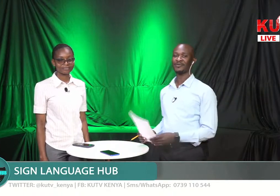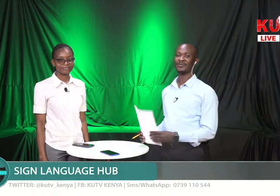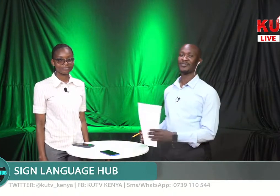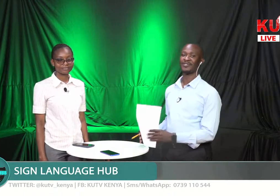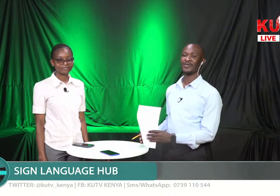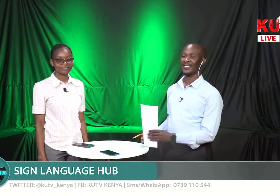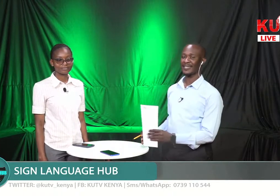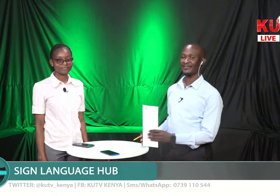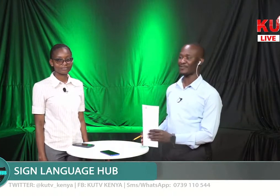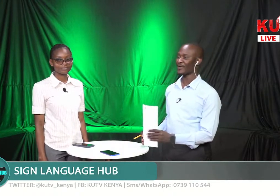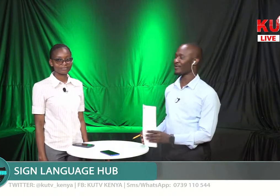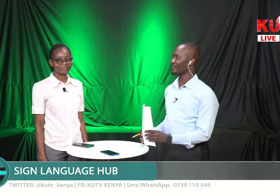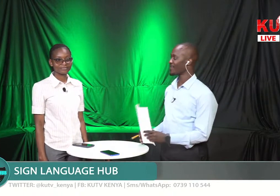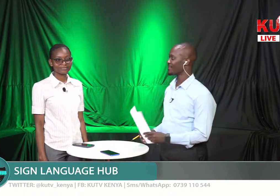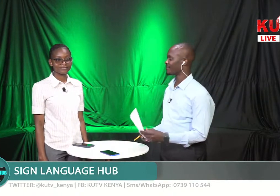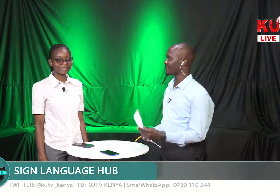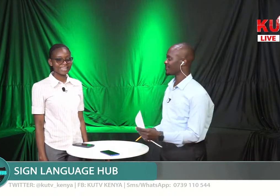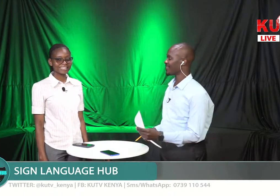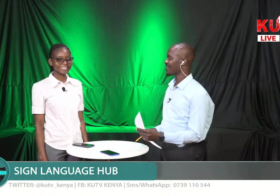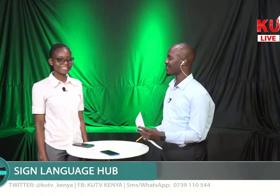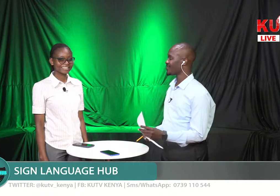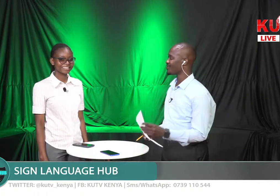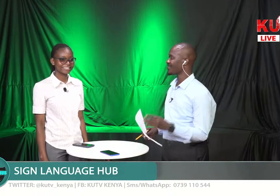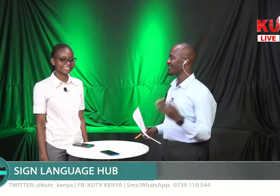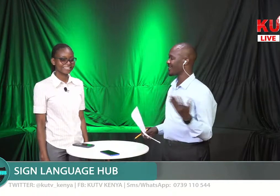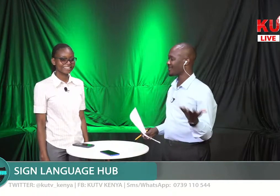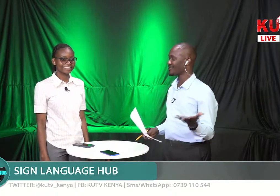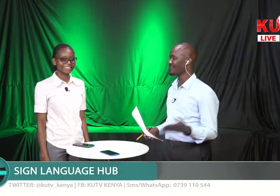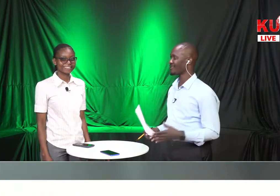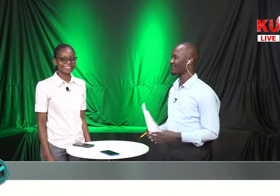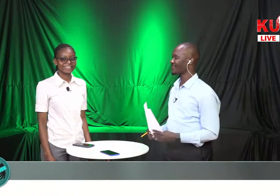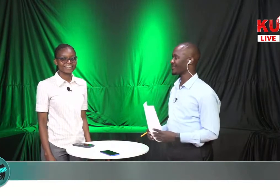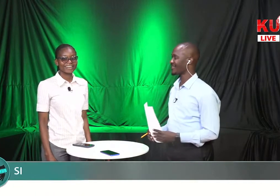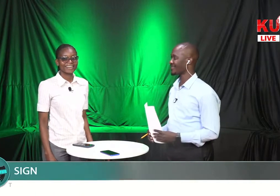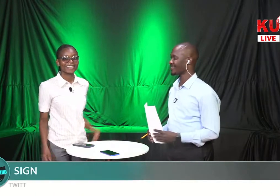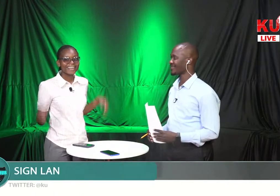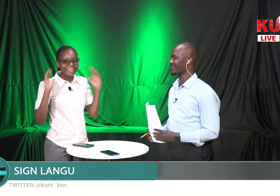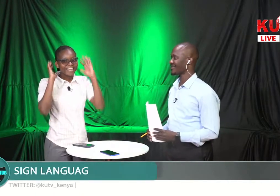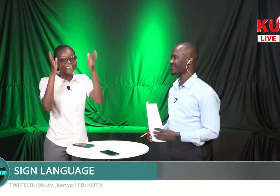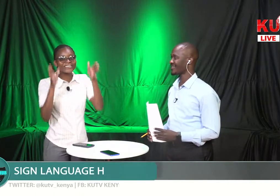More you can get from her. Oh, Miriam. Yes. Can you say hello to your viewers? Hello.